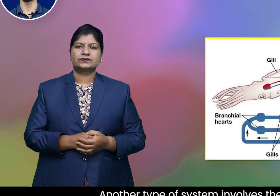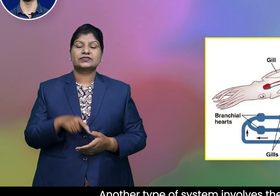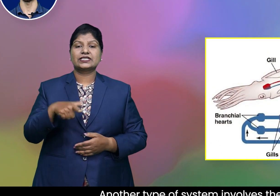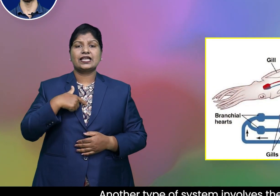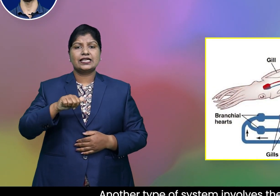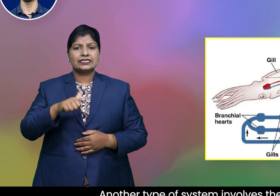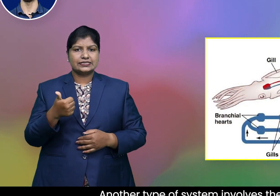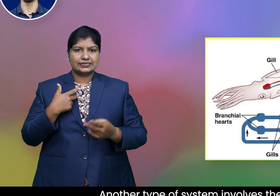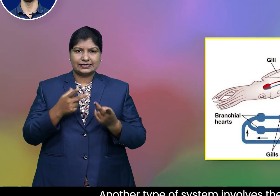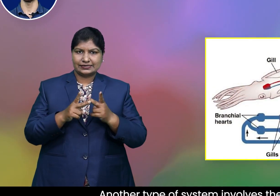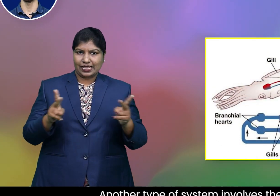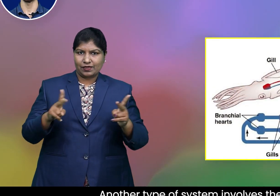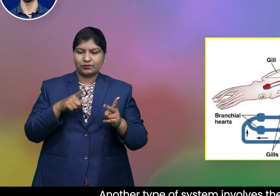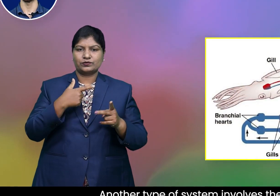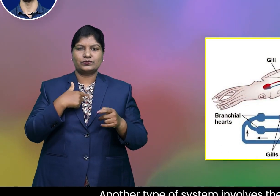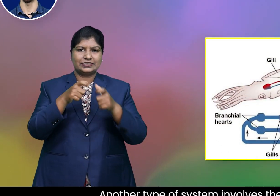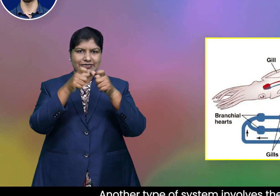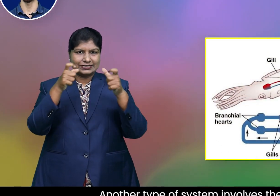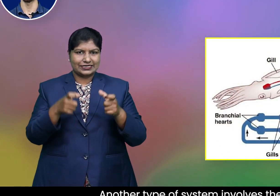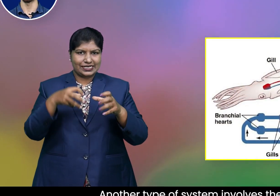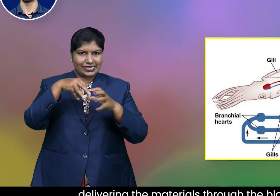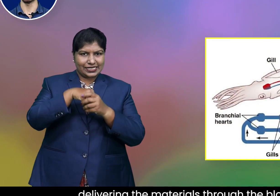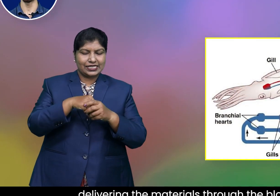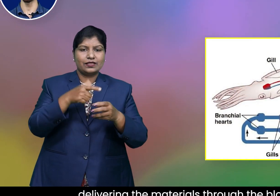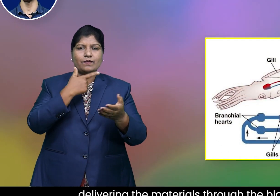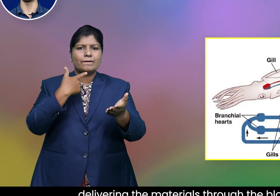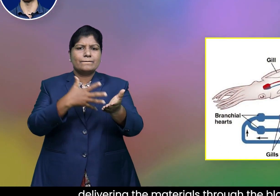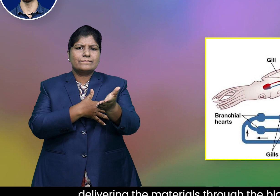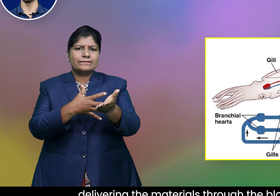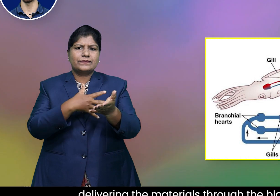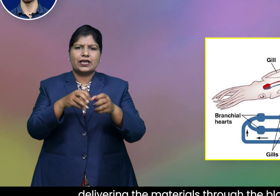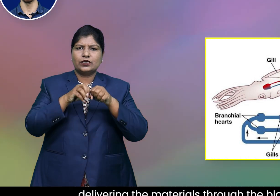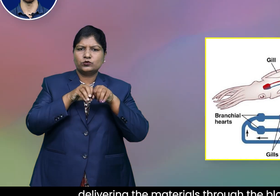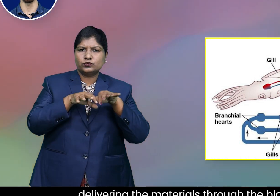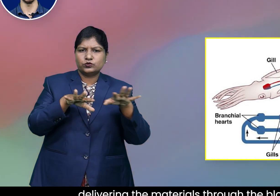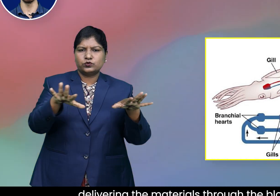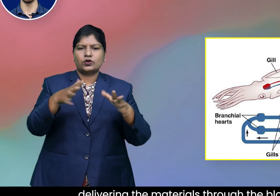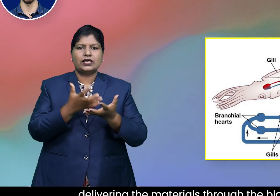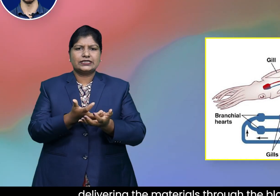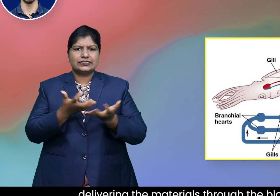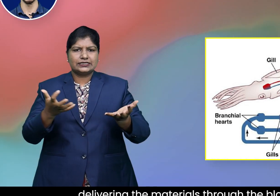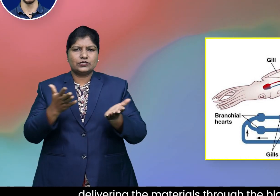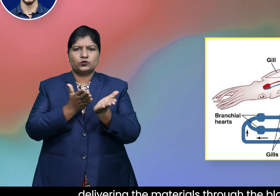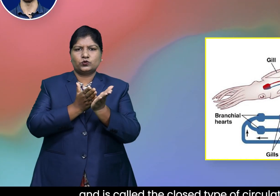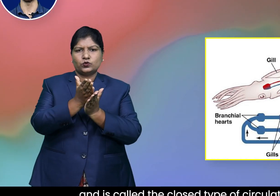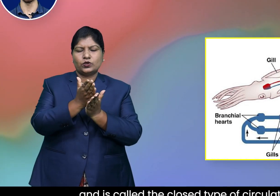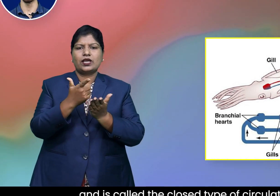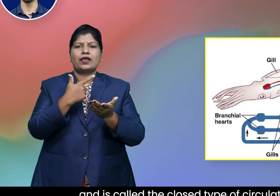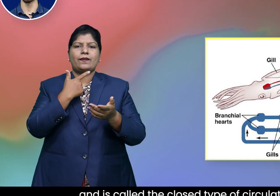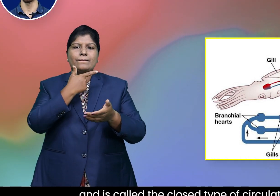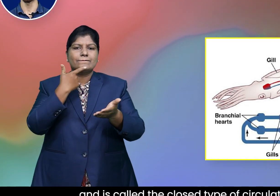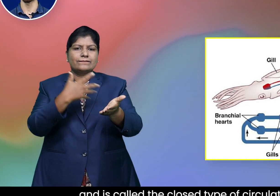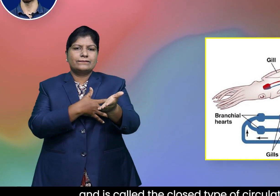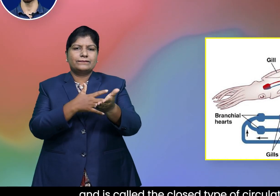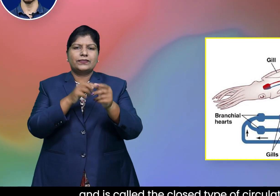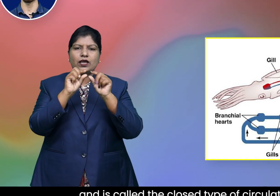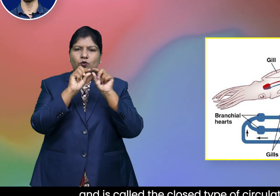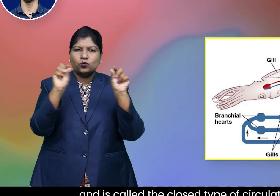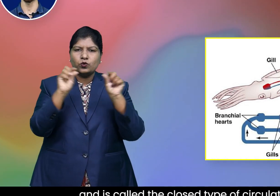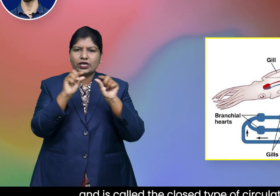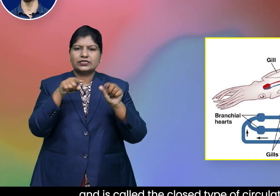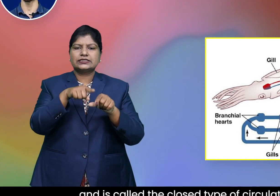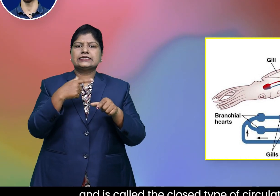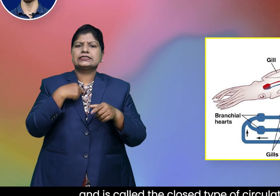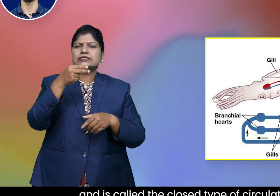Another type of system involves the blood delivering the materials to the blood vessels and is called the closed type